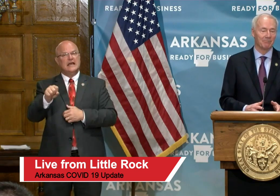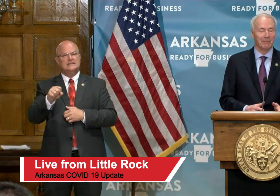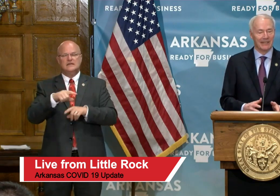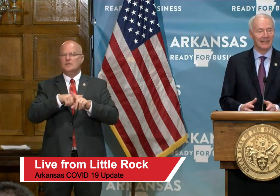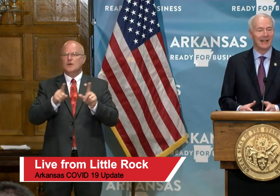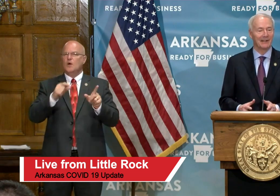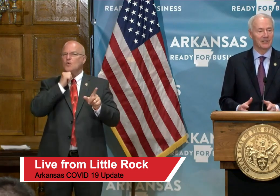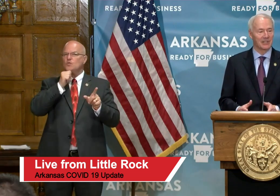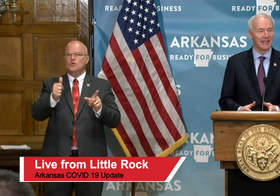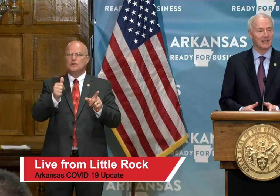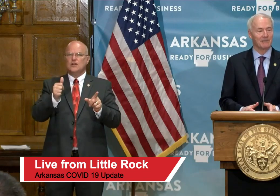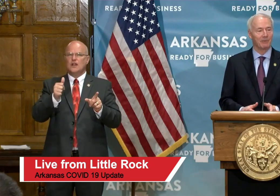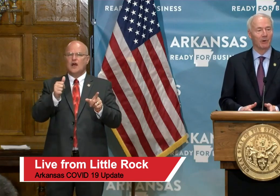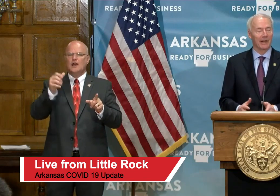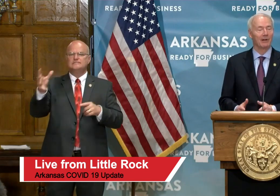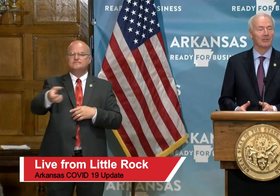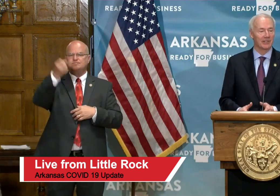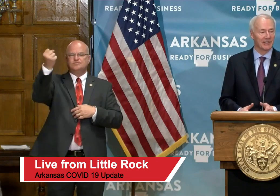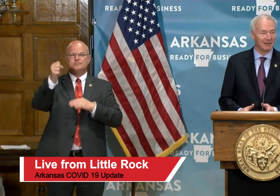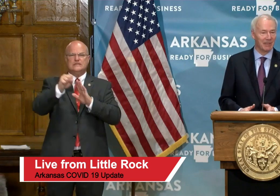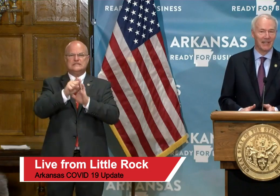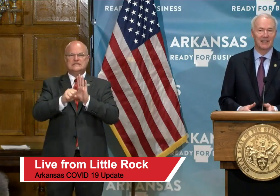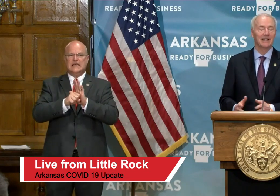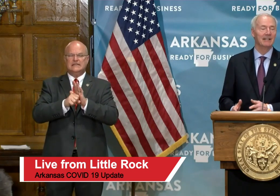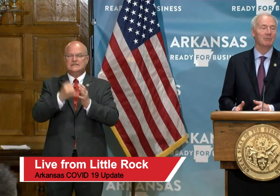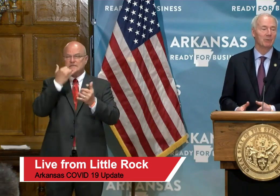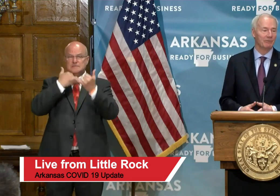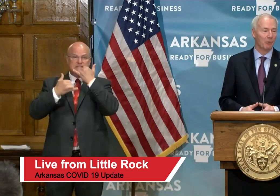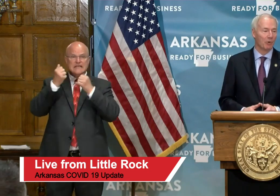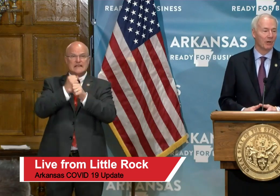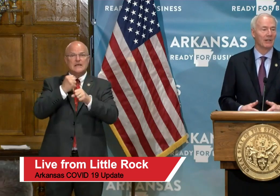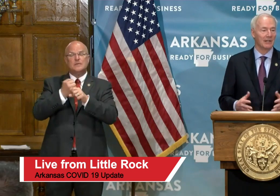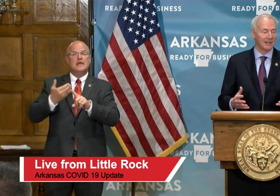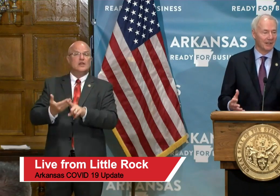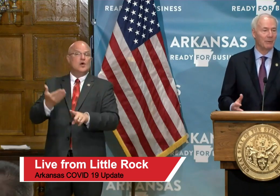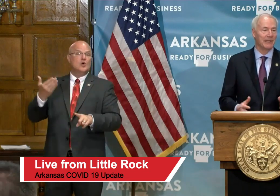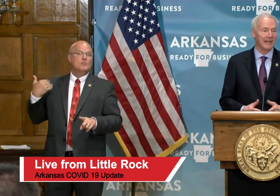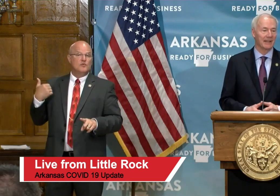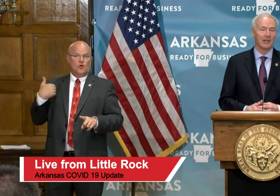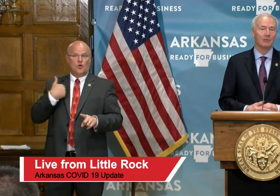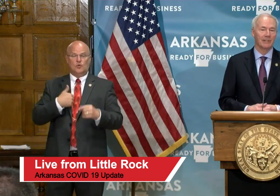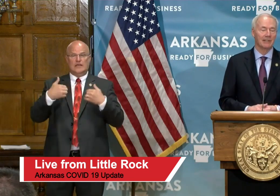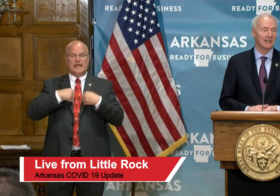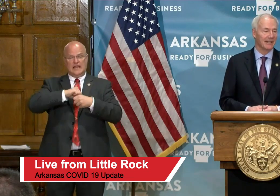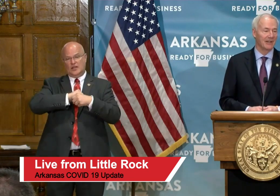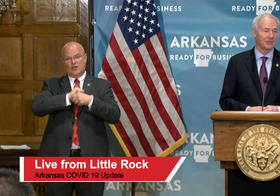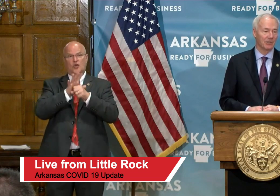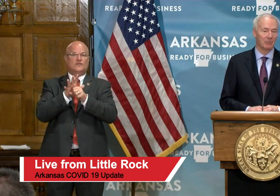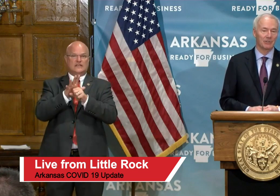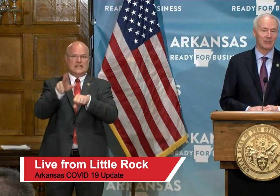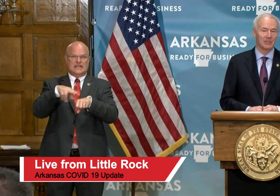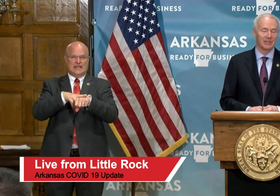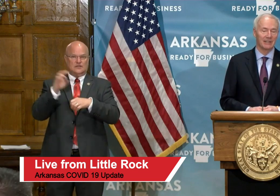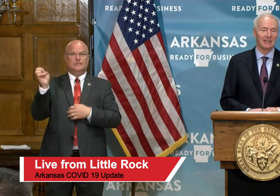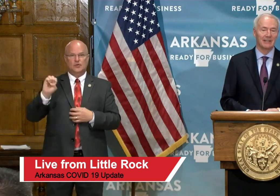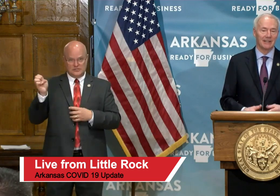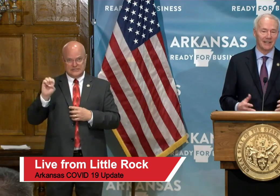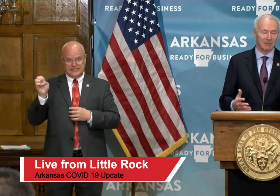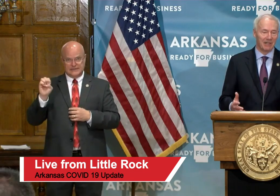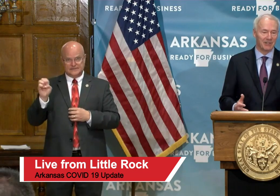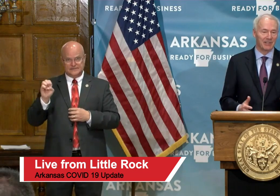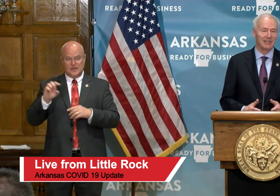we're not bailing out states for errors that they made even before we had a COVID national